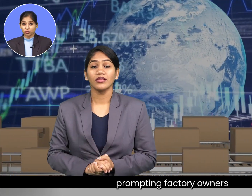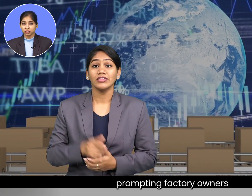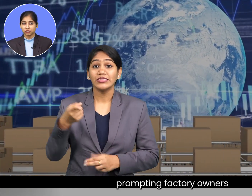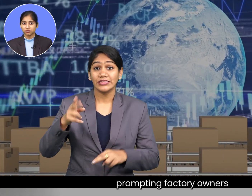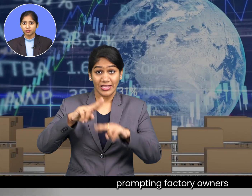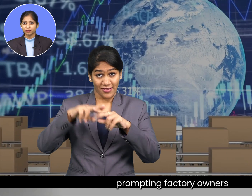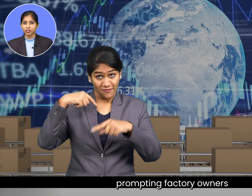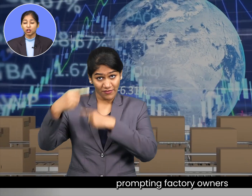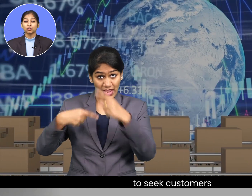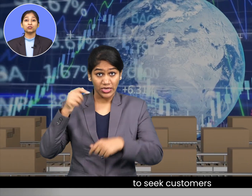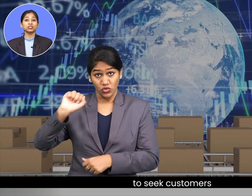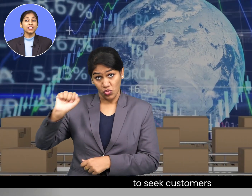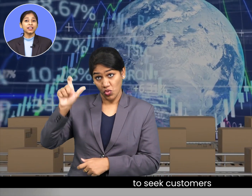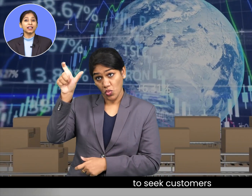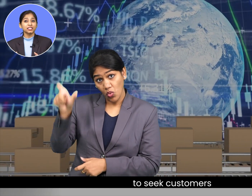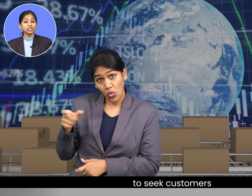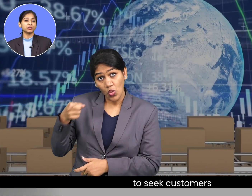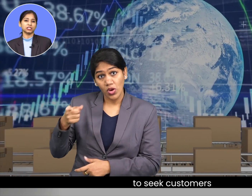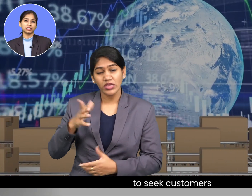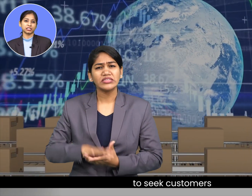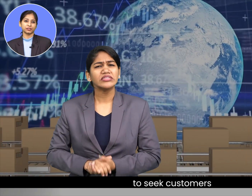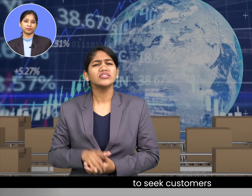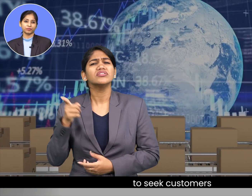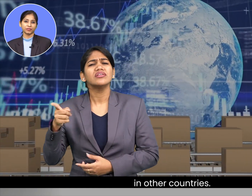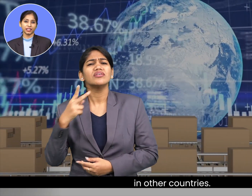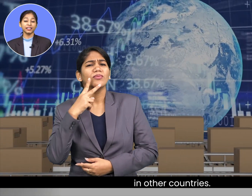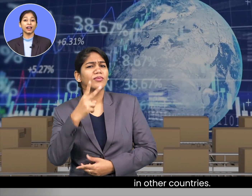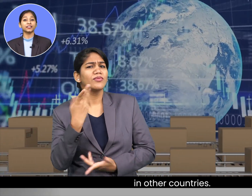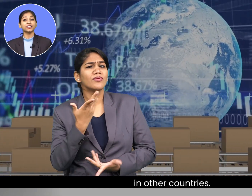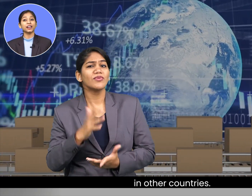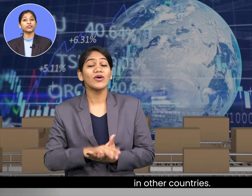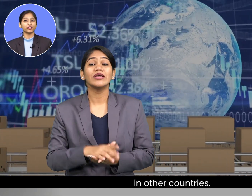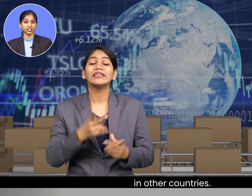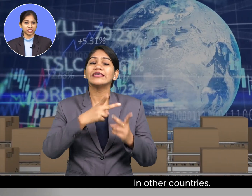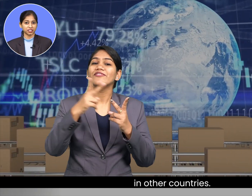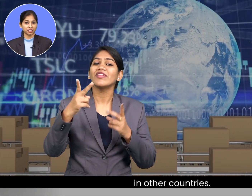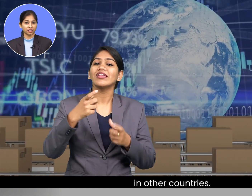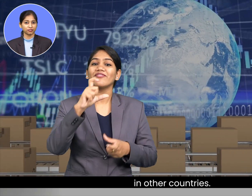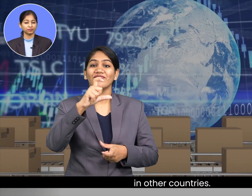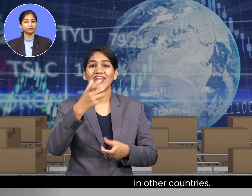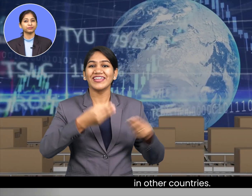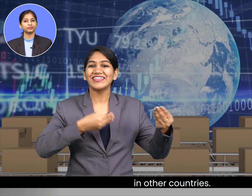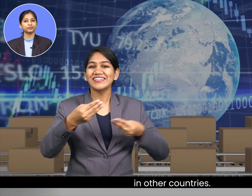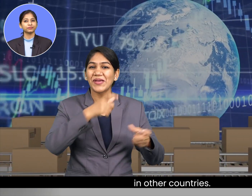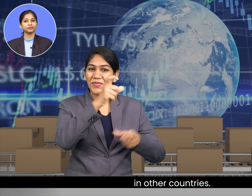factory owners to seek customers in other countries.